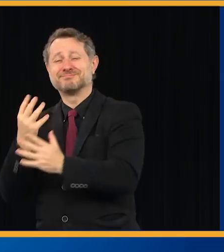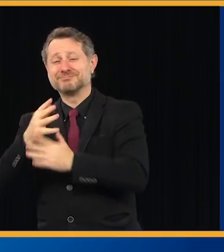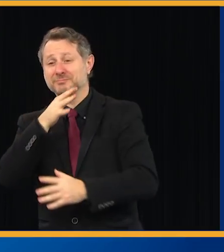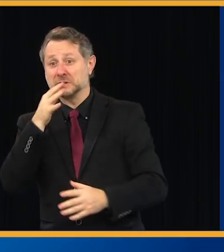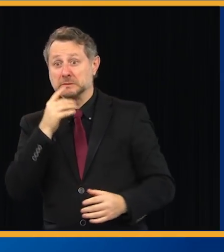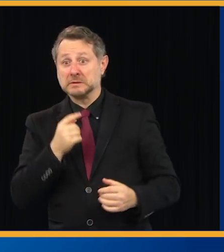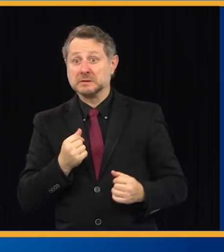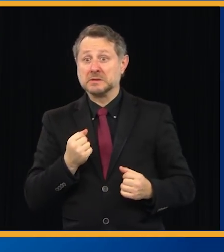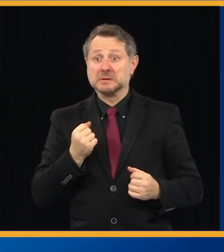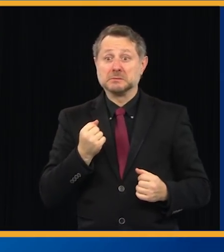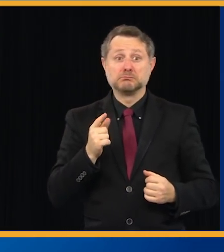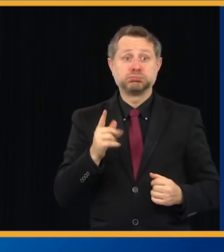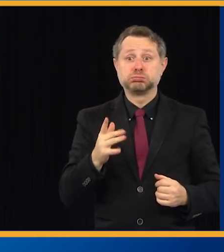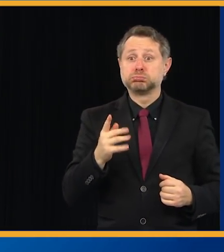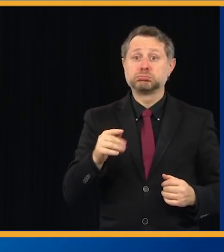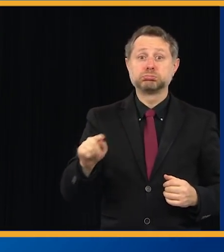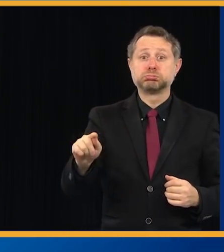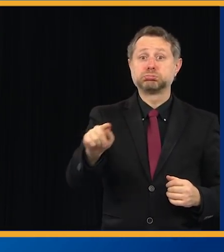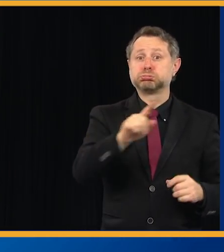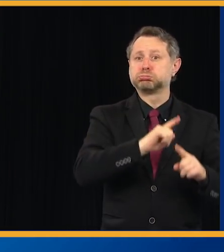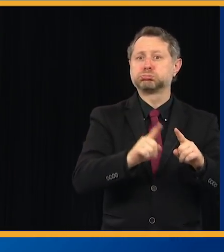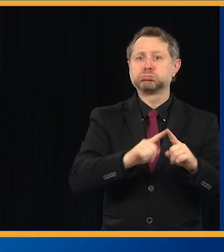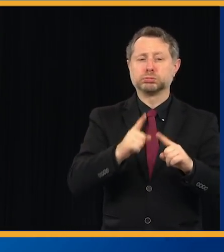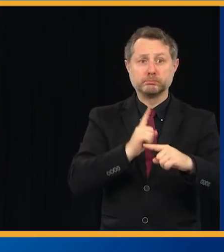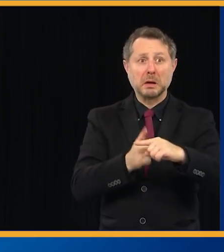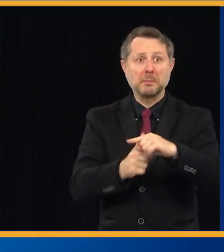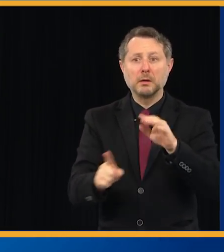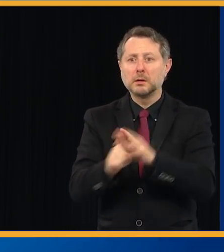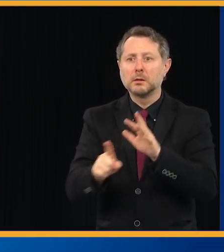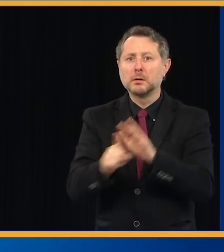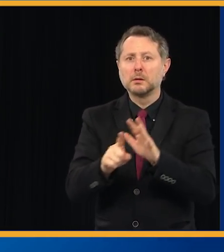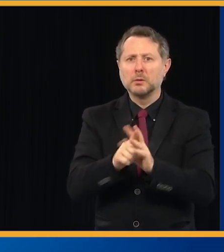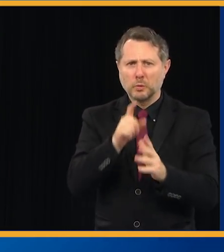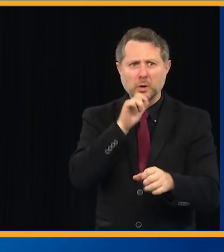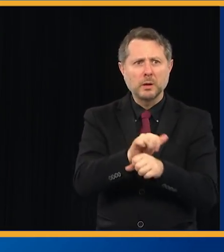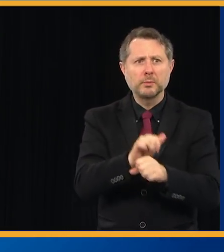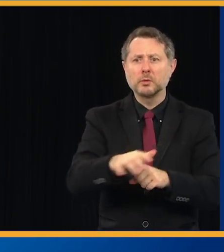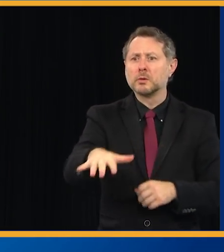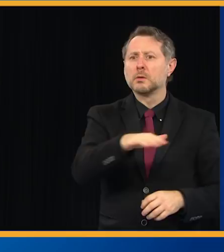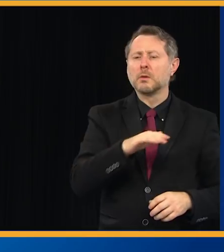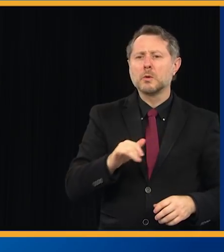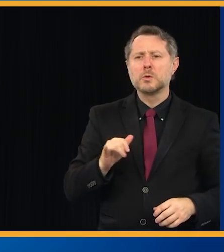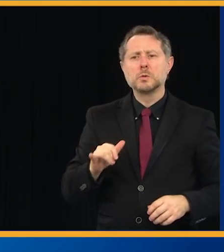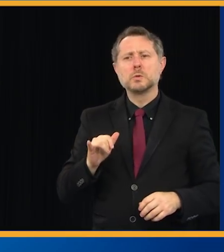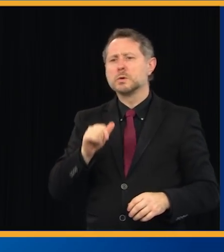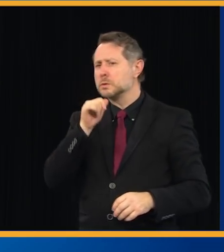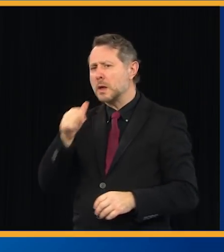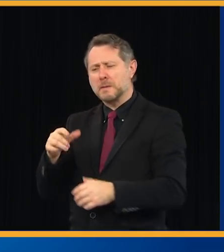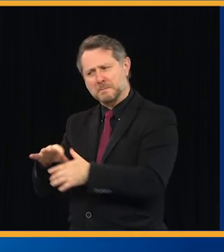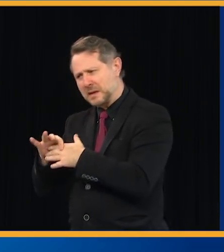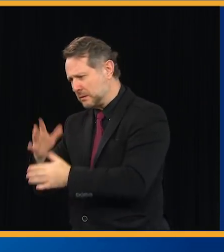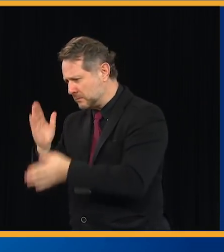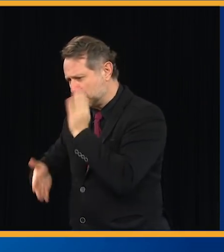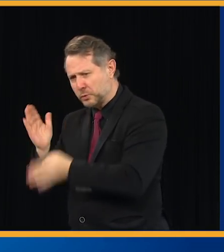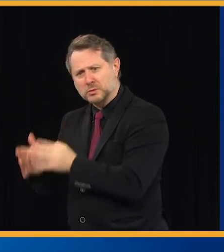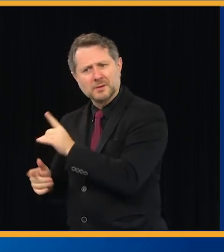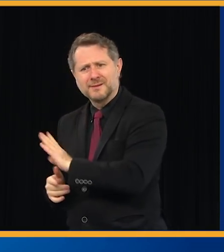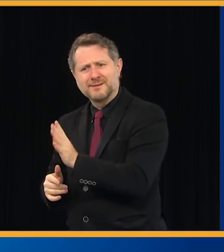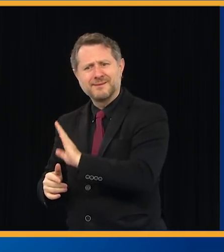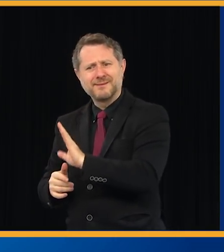this situation. So what does that tell you? Well, it's not really about meat or vegetables, right? There's nothing